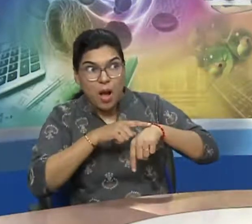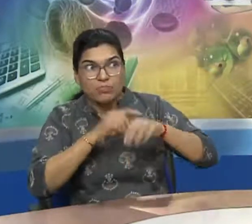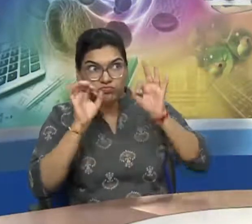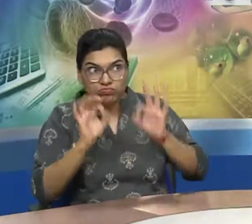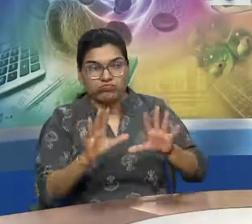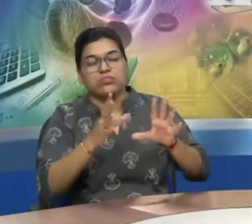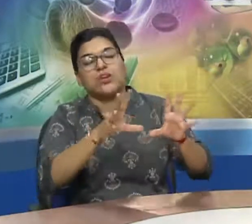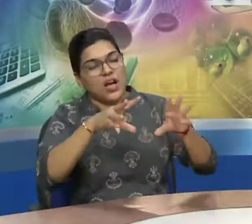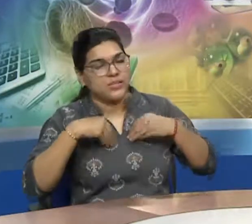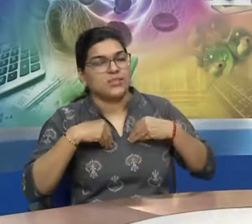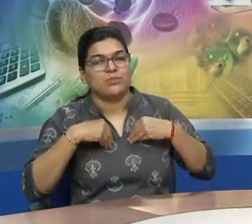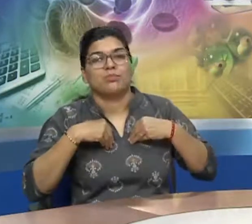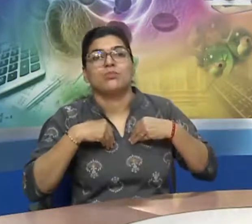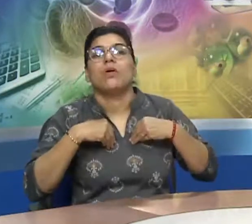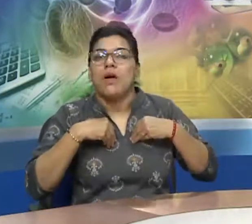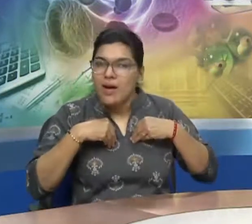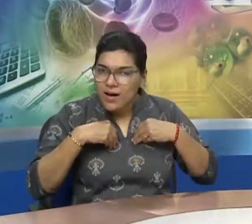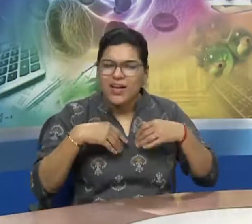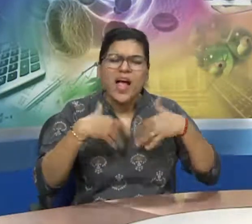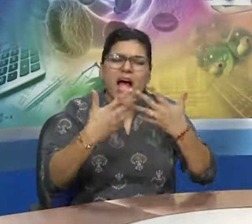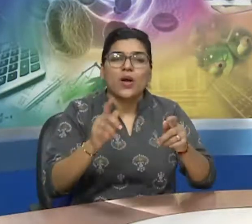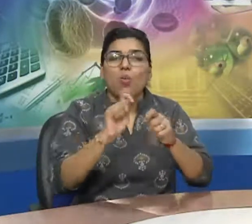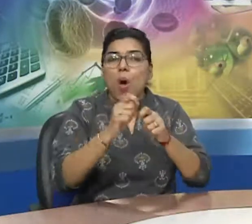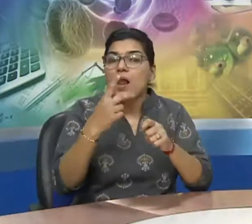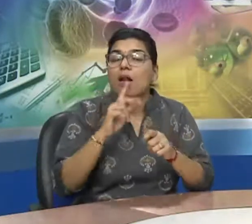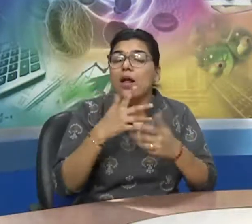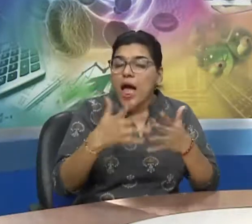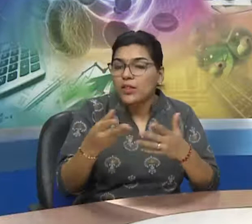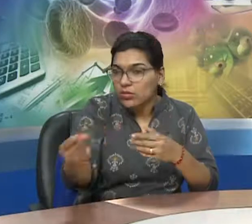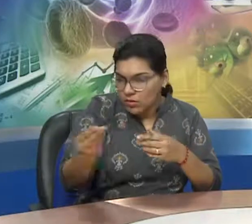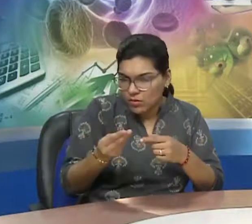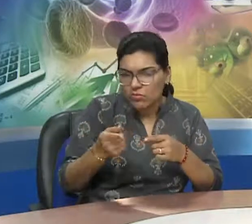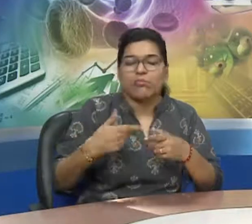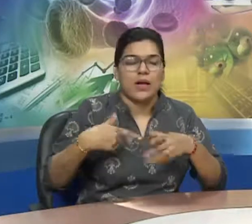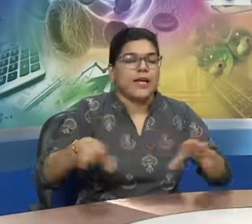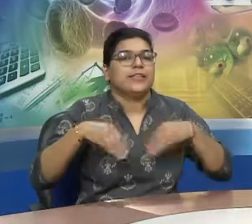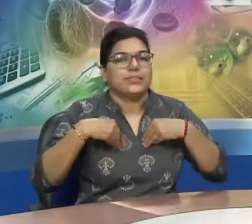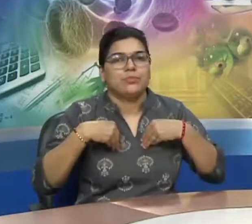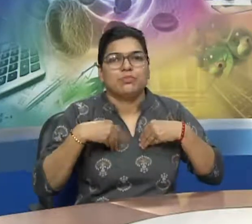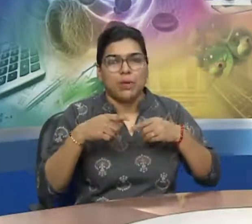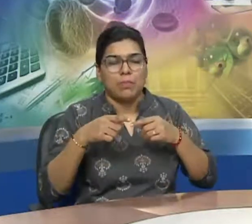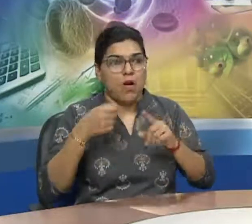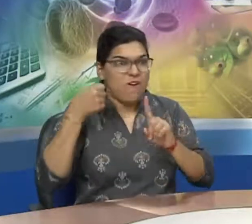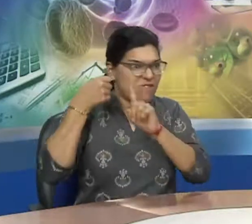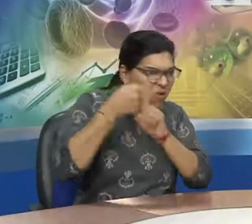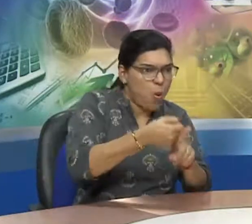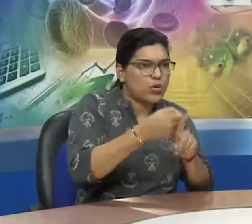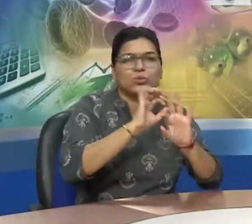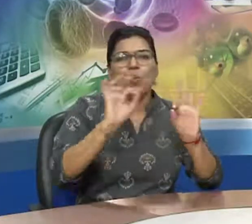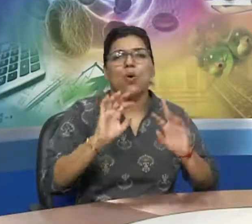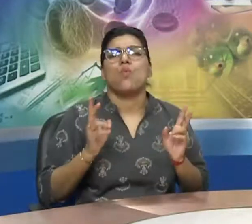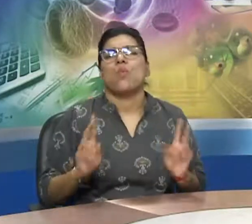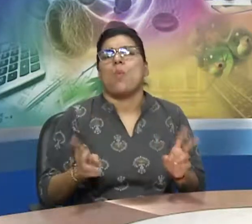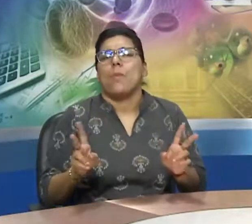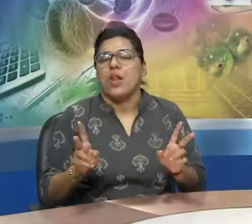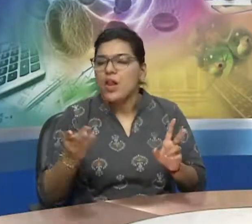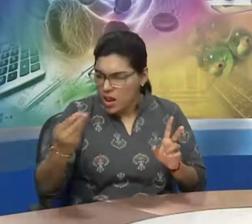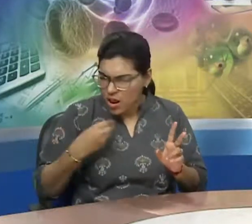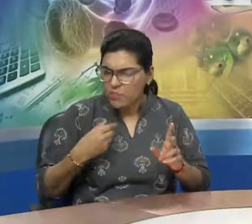So this is something which is normally accepted by all. So because of acceptance by other,